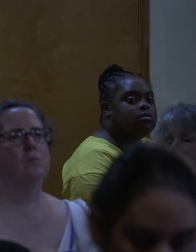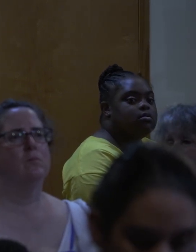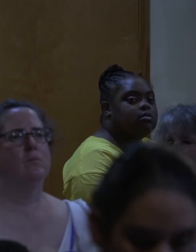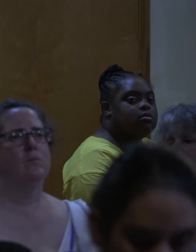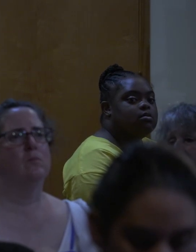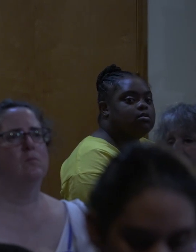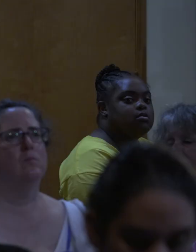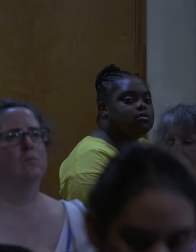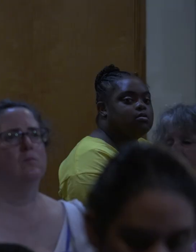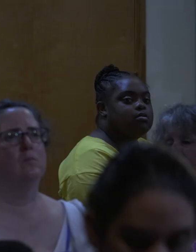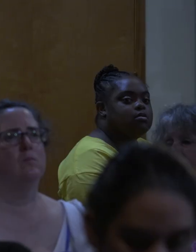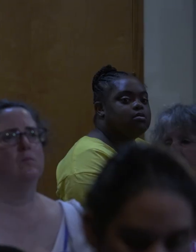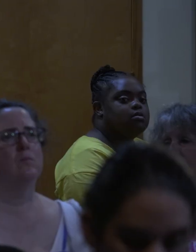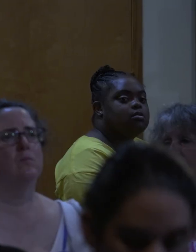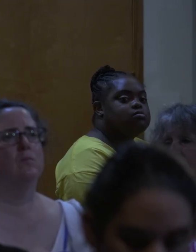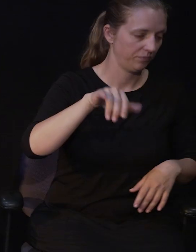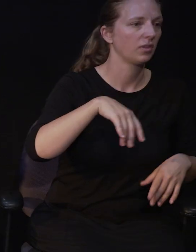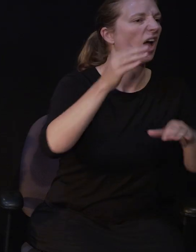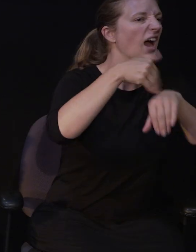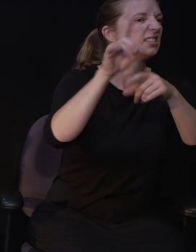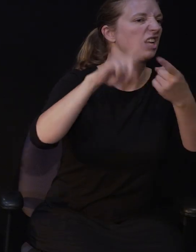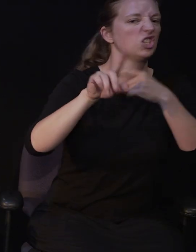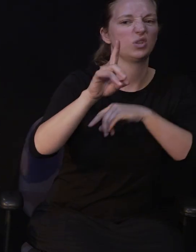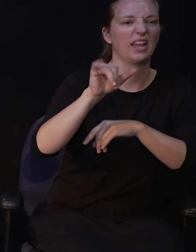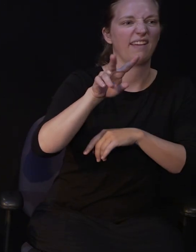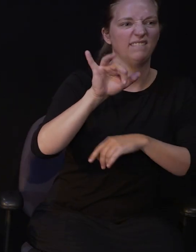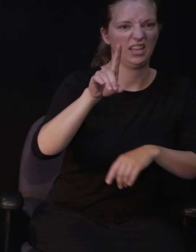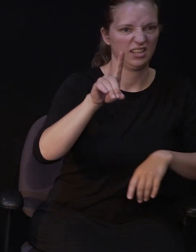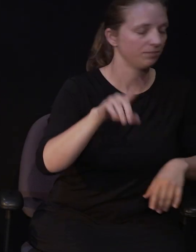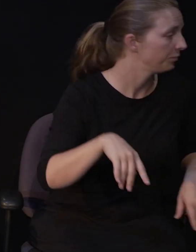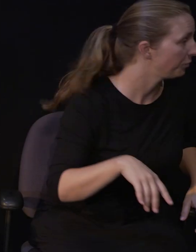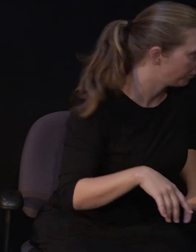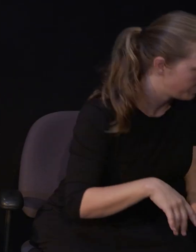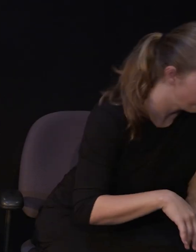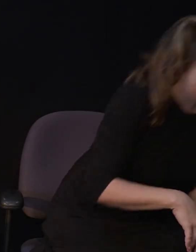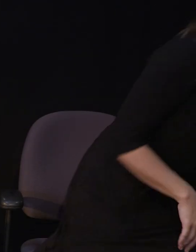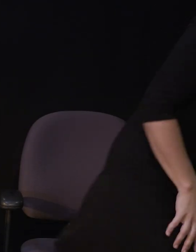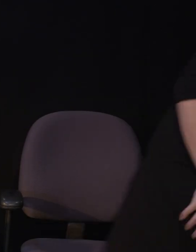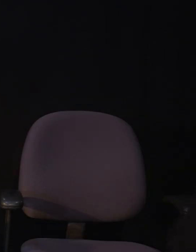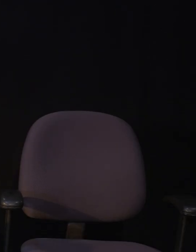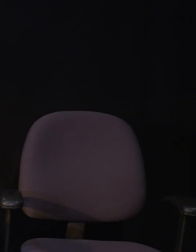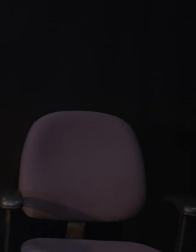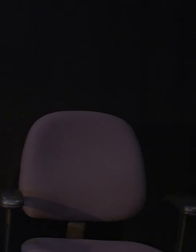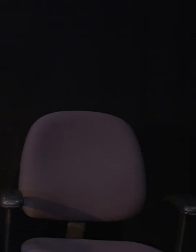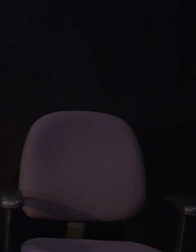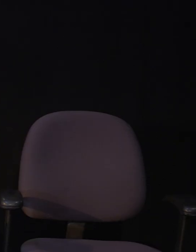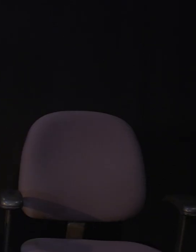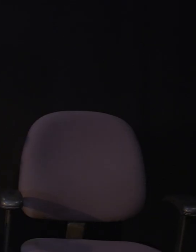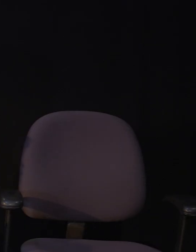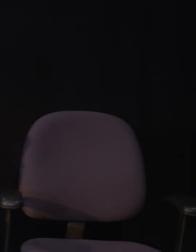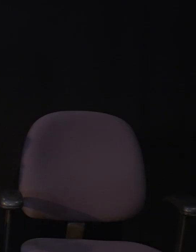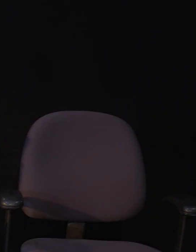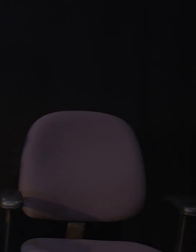it. Okay, let's do it. I started with David and Megan. We're gonna put that on blast. We're gonna put that on blast. We have time for 2 more questions.